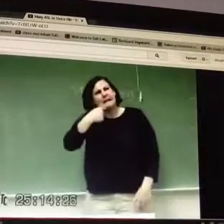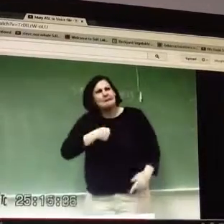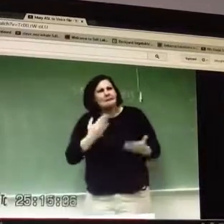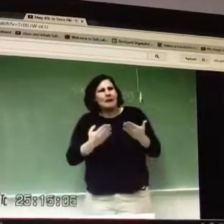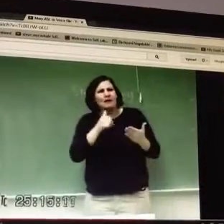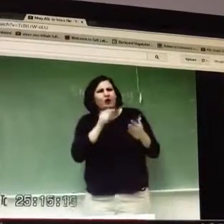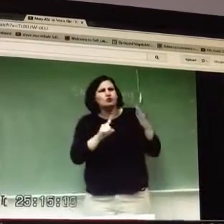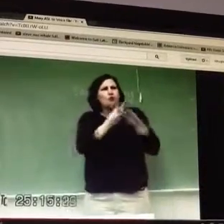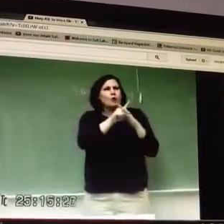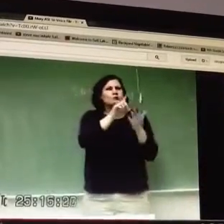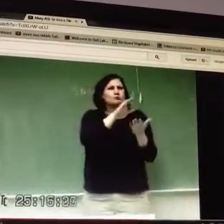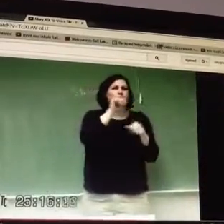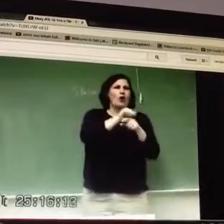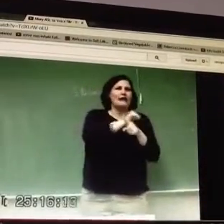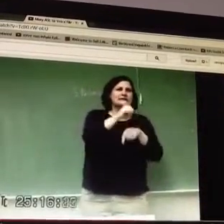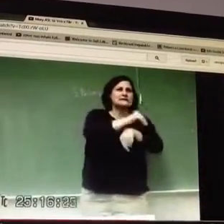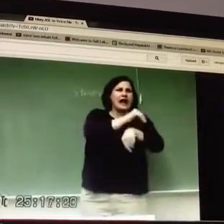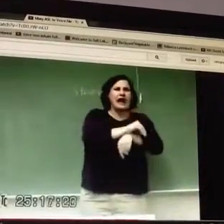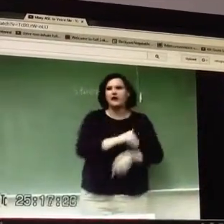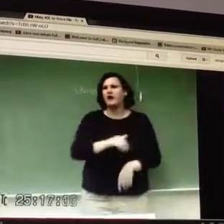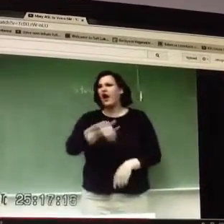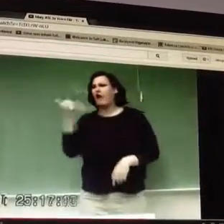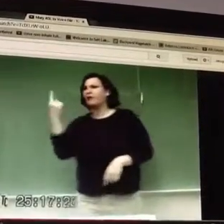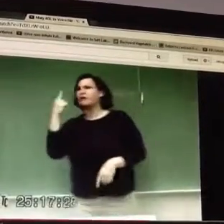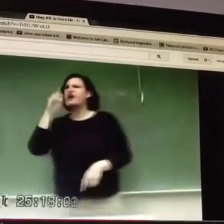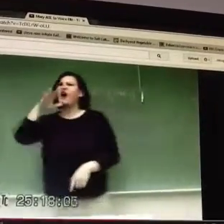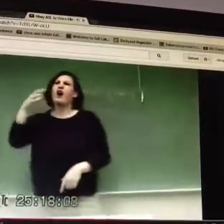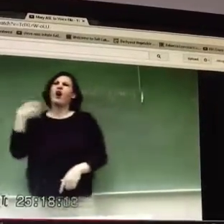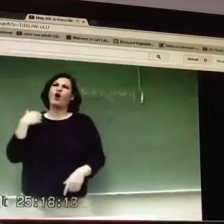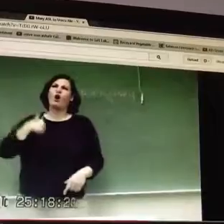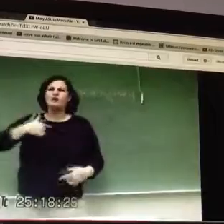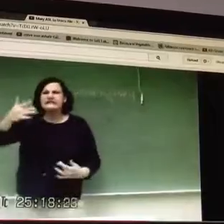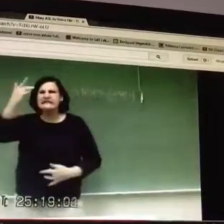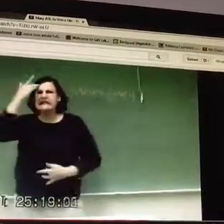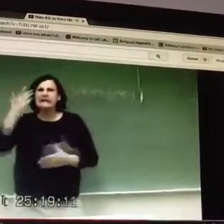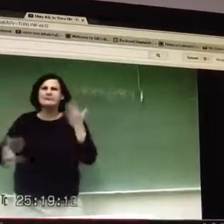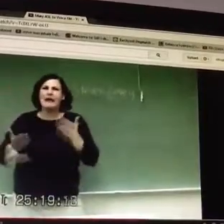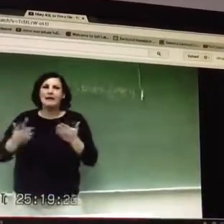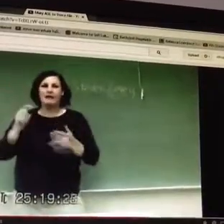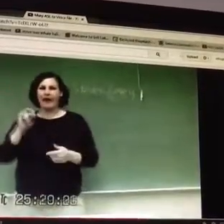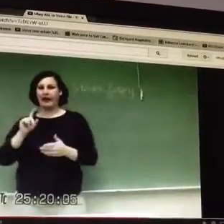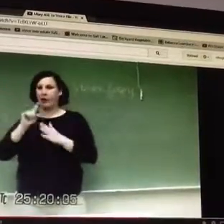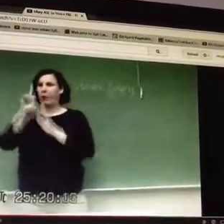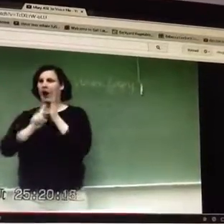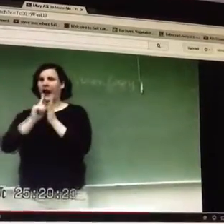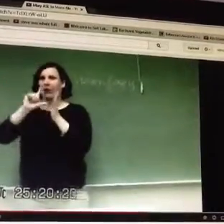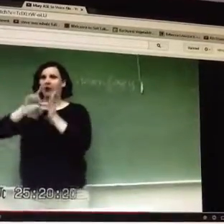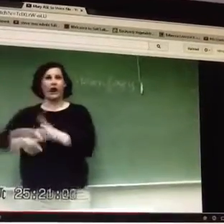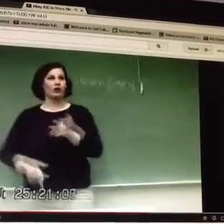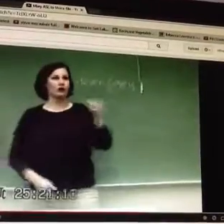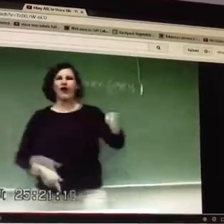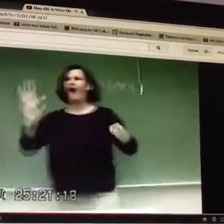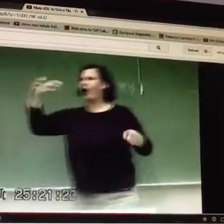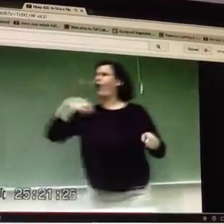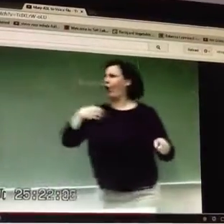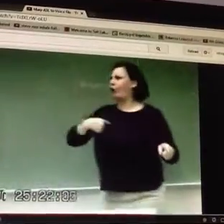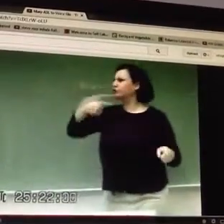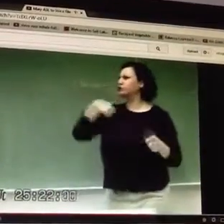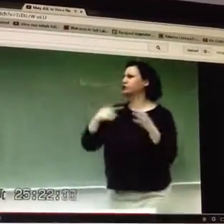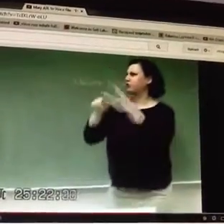My boss would get irritated because it's part of our culture to respond to emails or